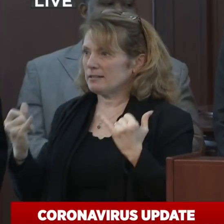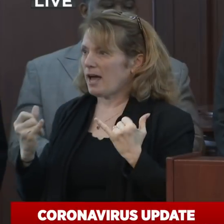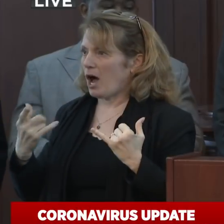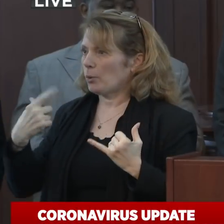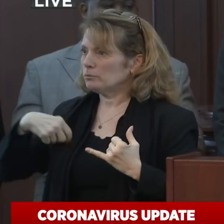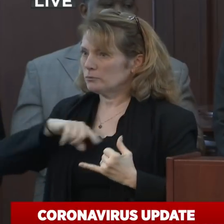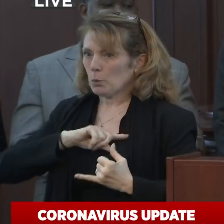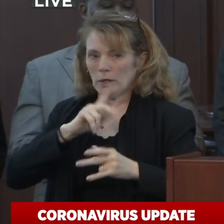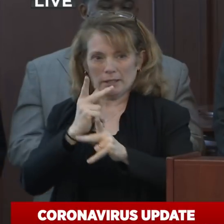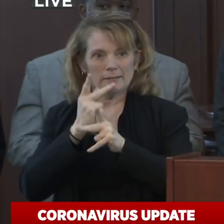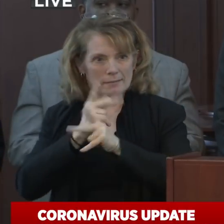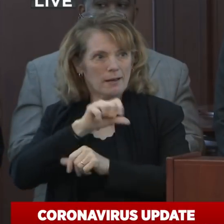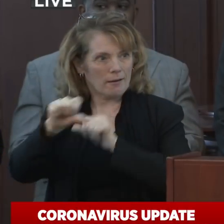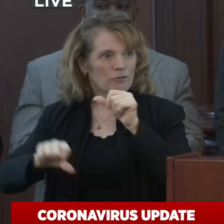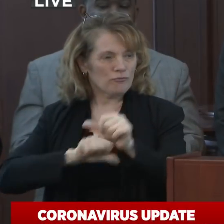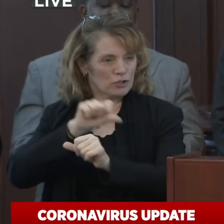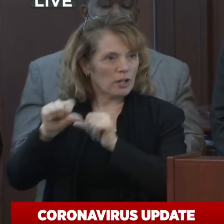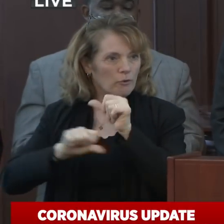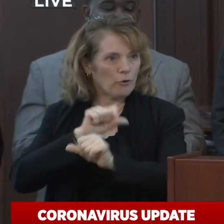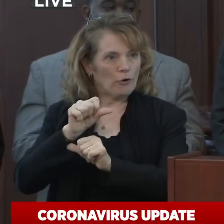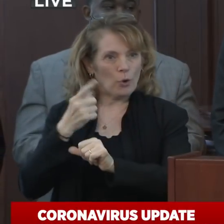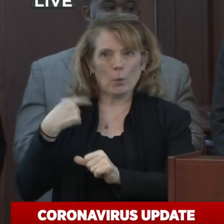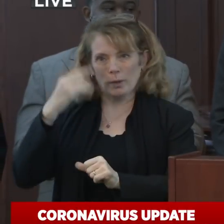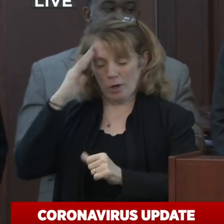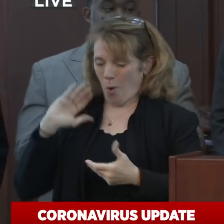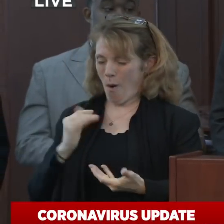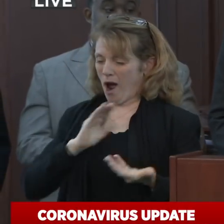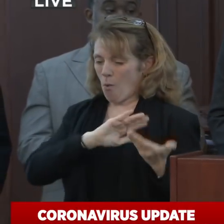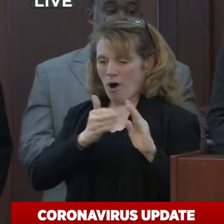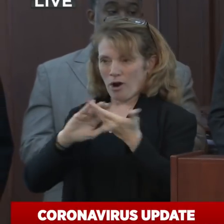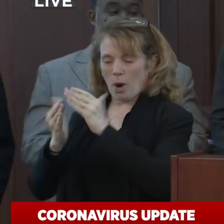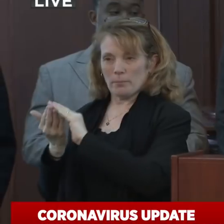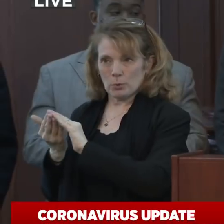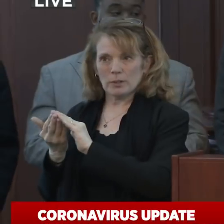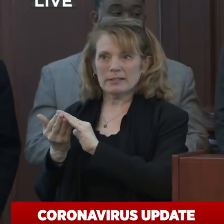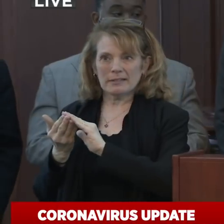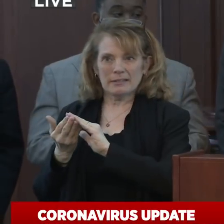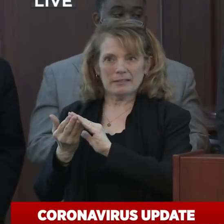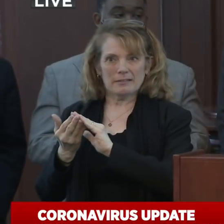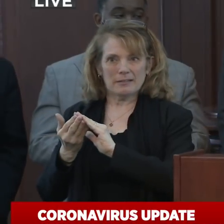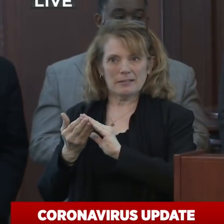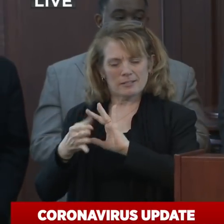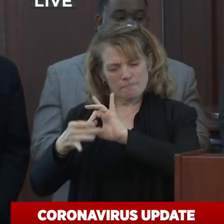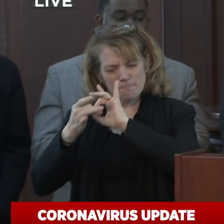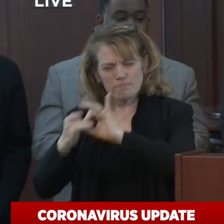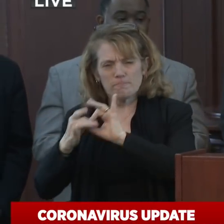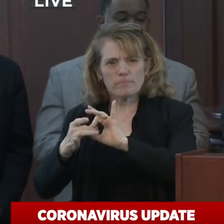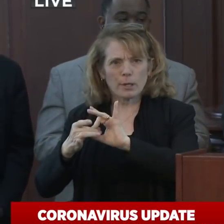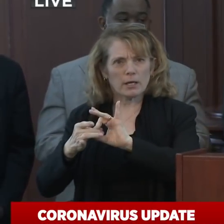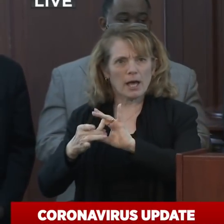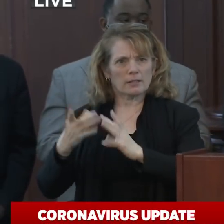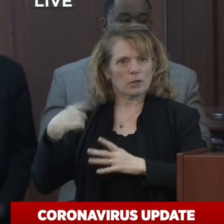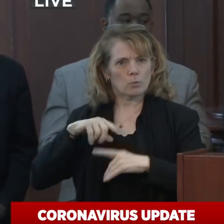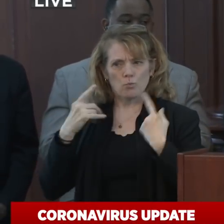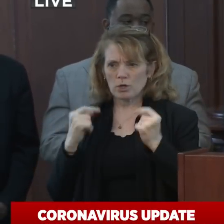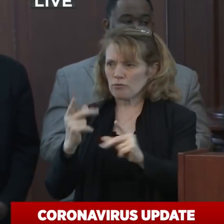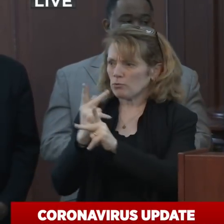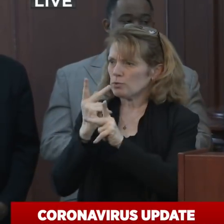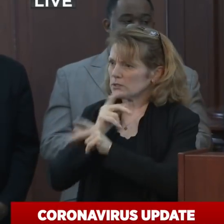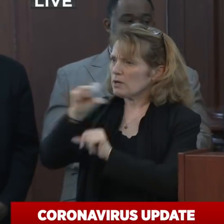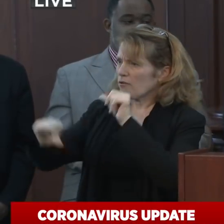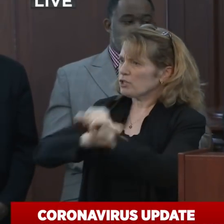Our communities are connected one to the other. We don't even see its underlying connections, and I think it's